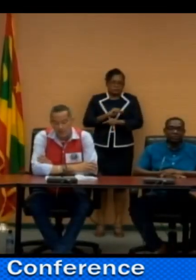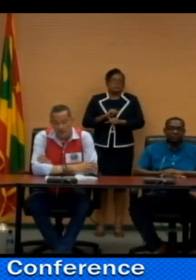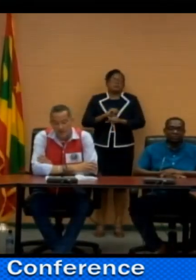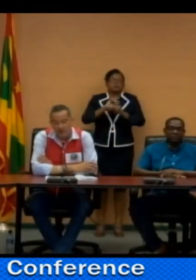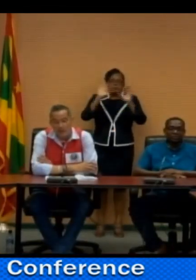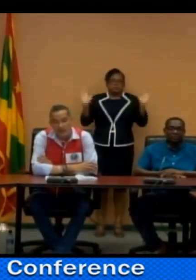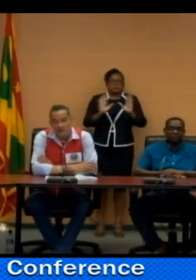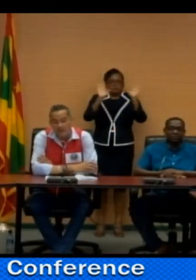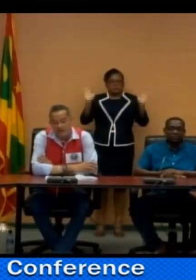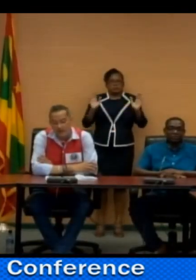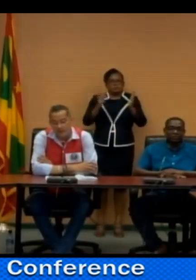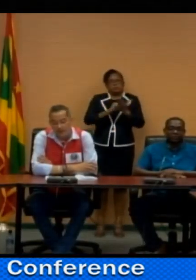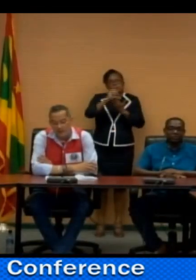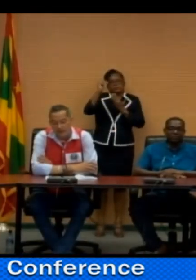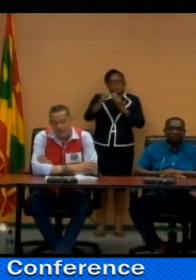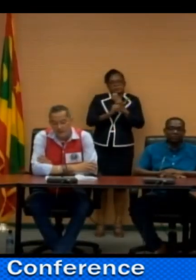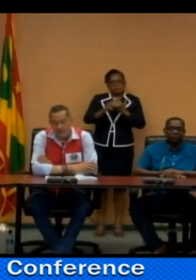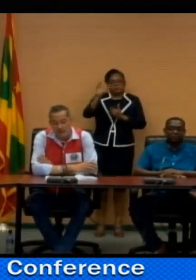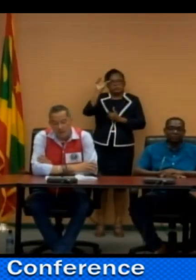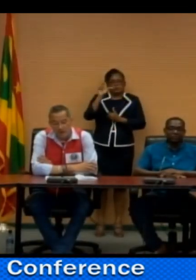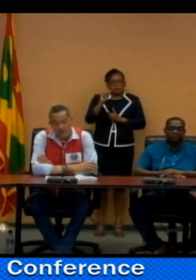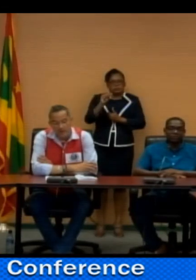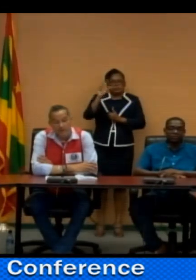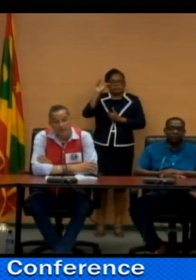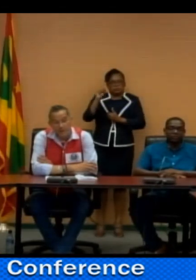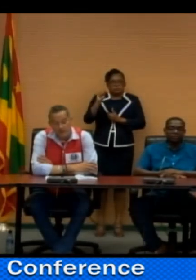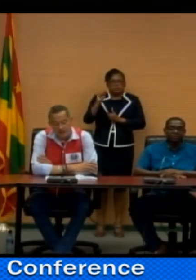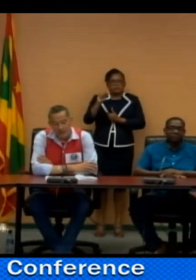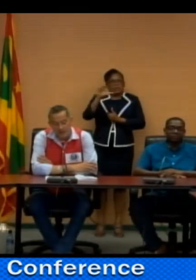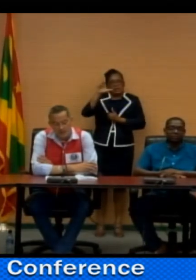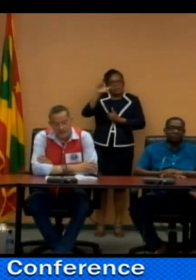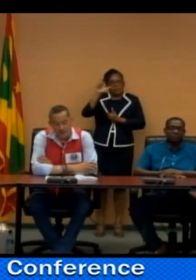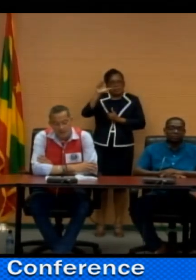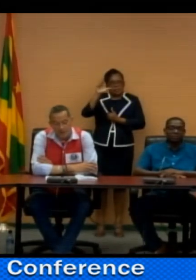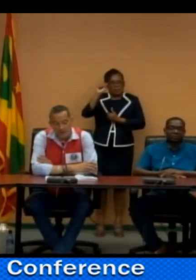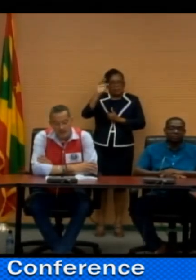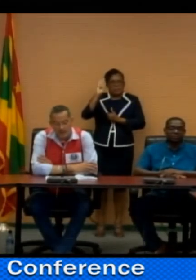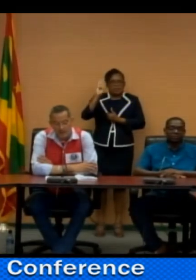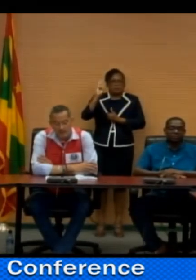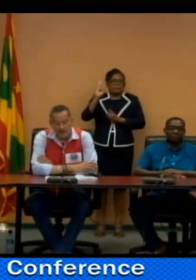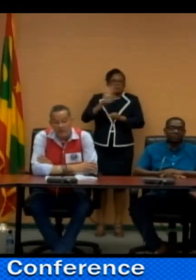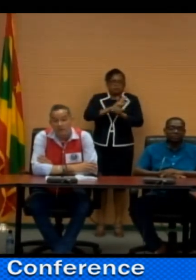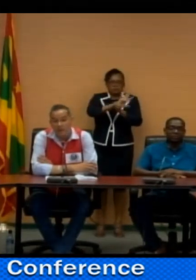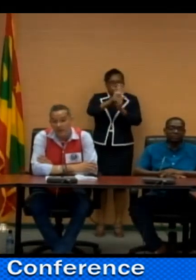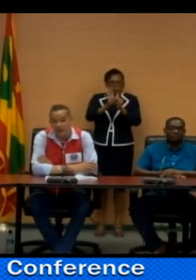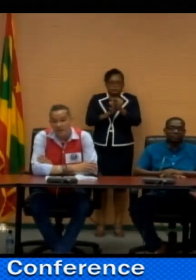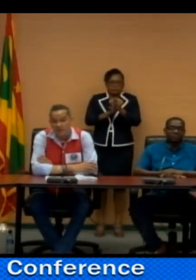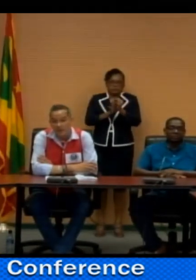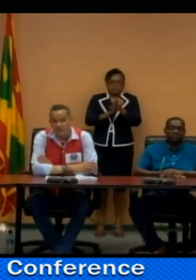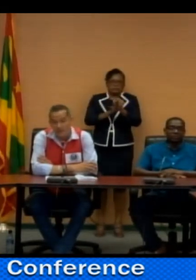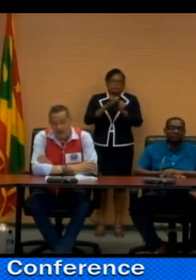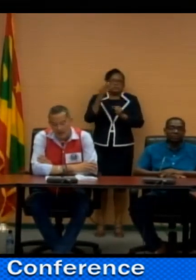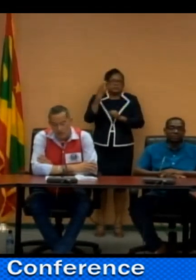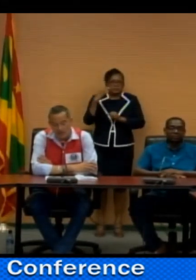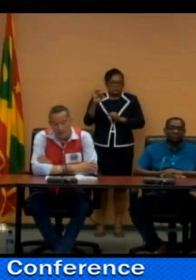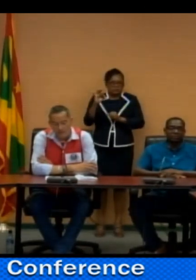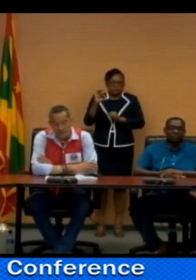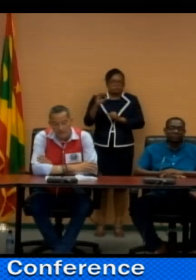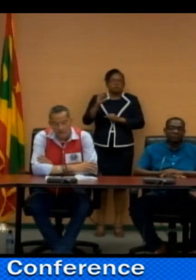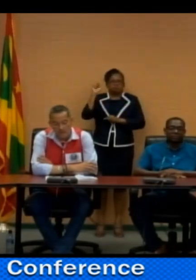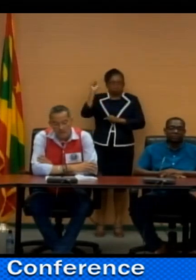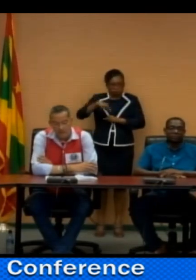22nd, 2020, the first laboratory confirmed case of COVID-19 in Grenada was